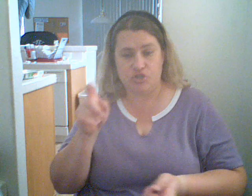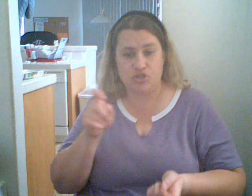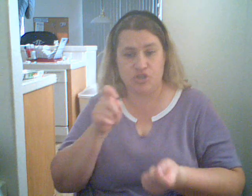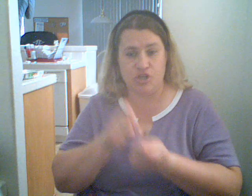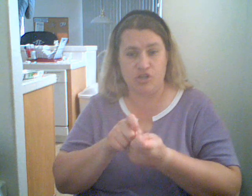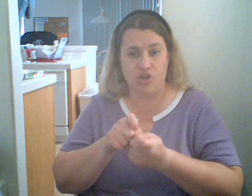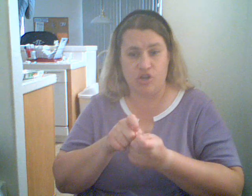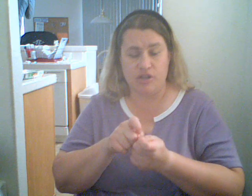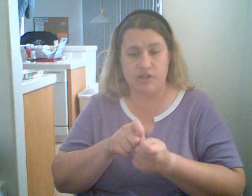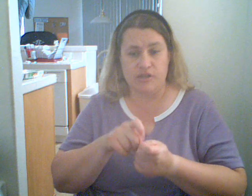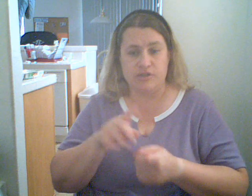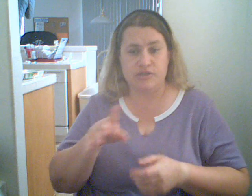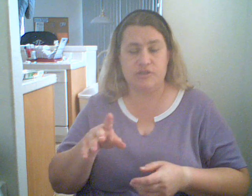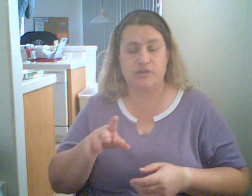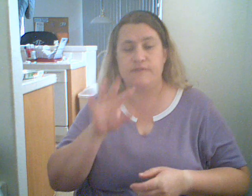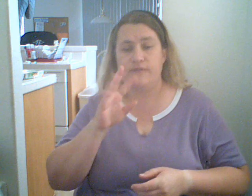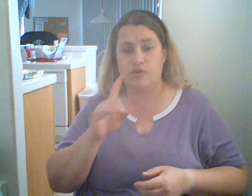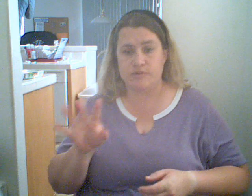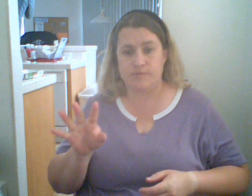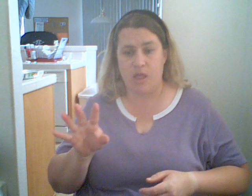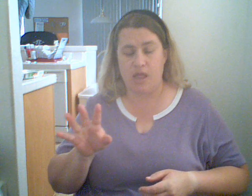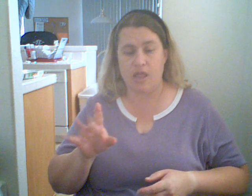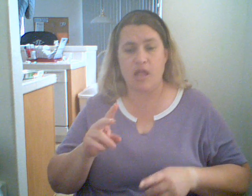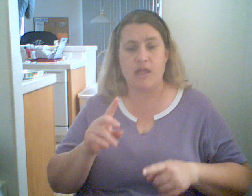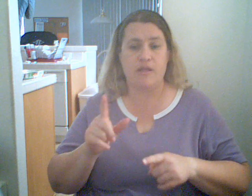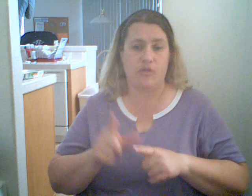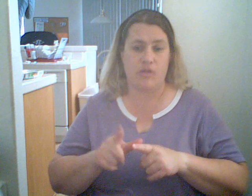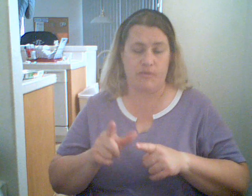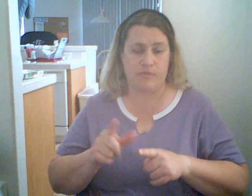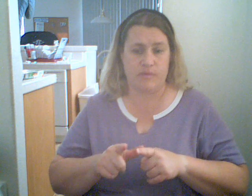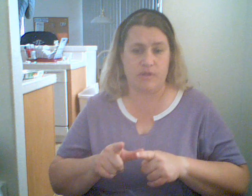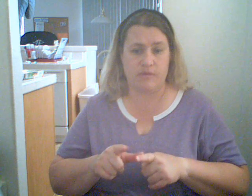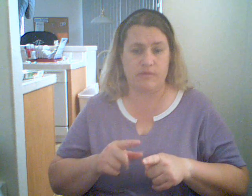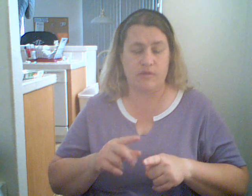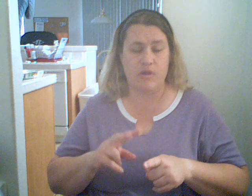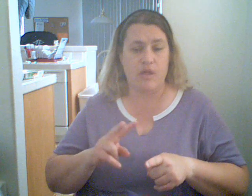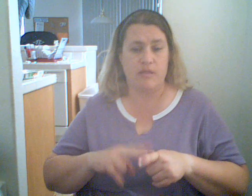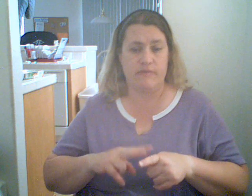incorporation, using discourse boundaries,